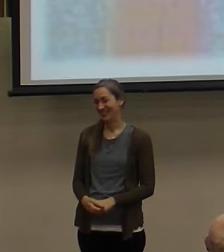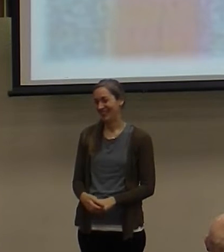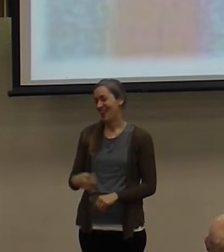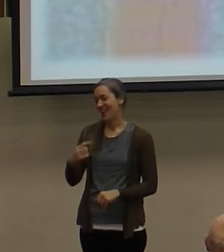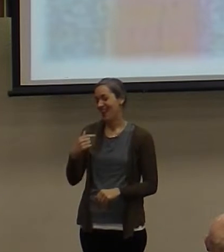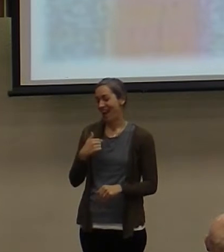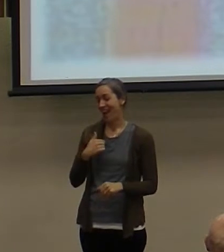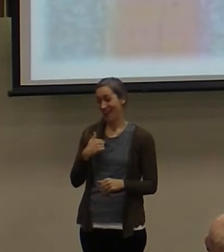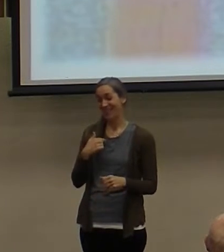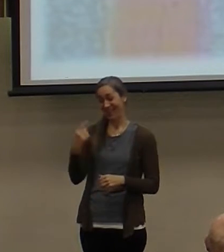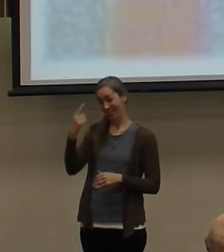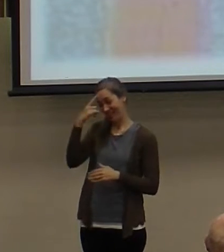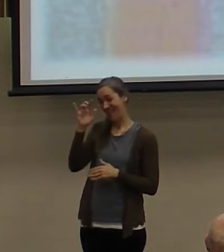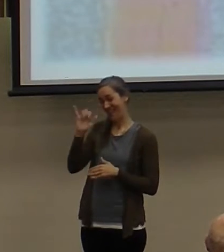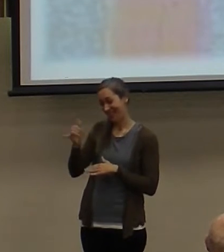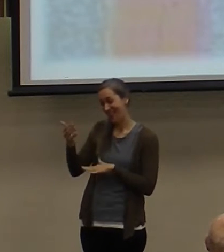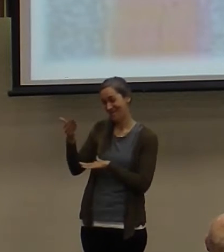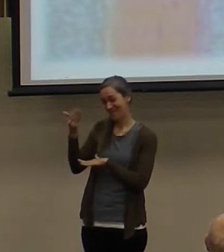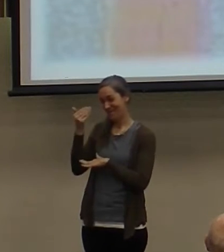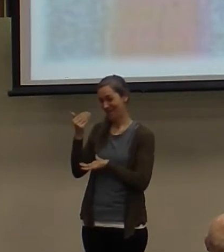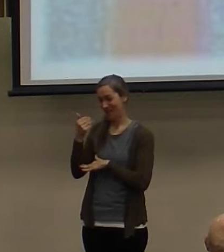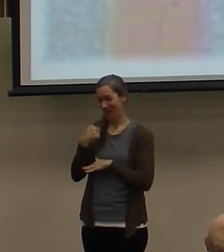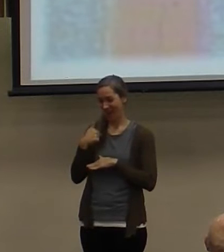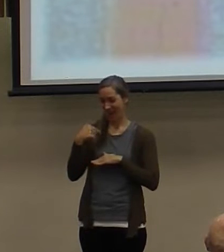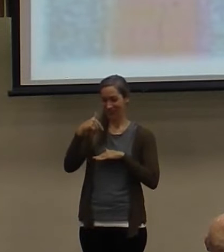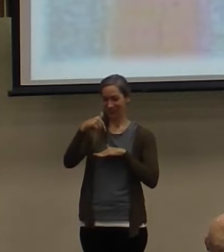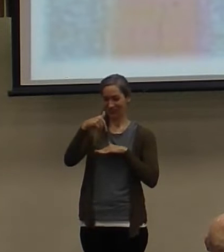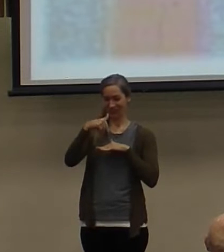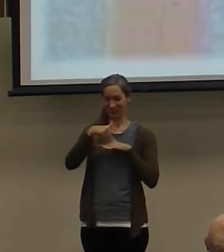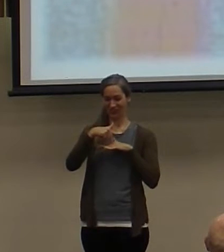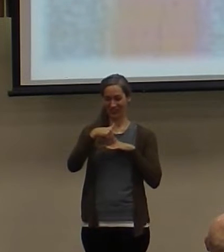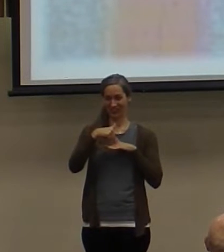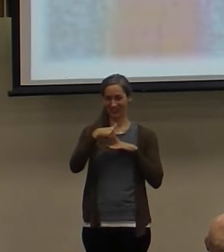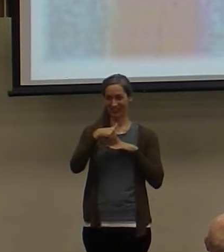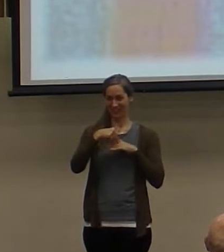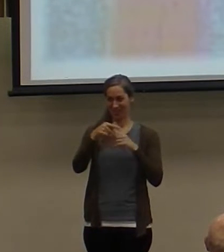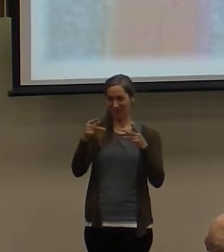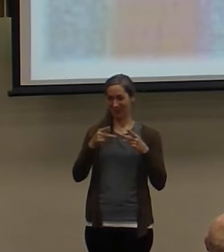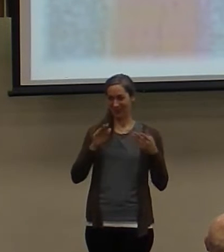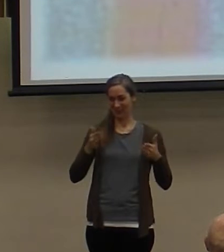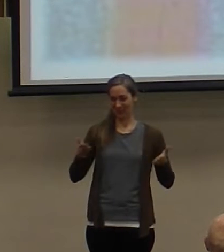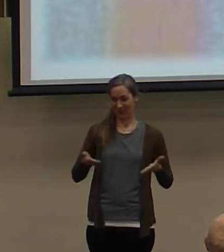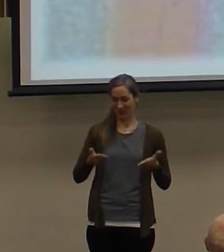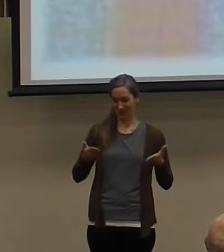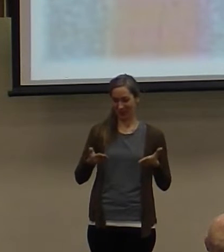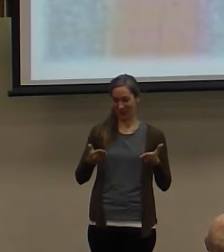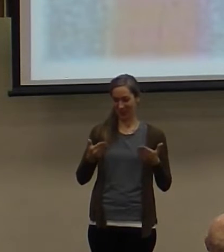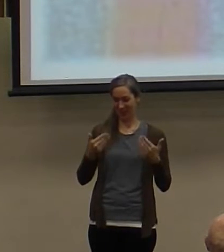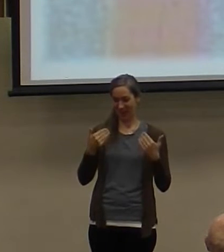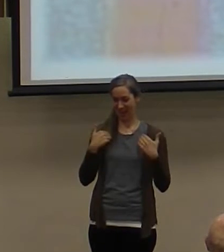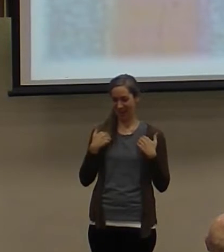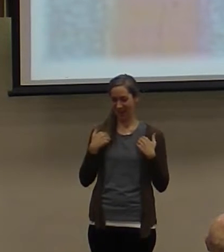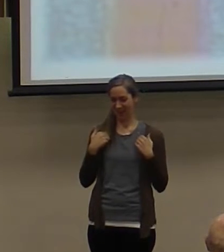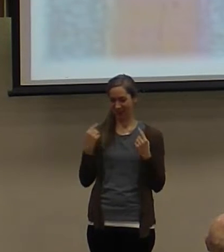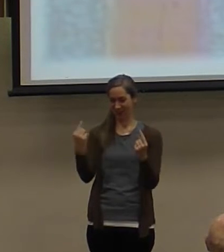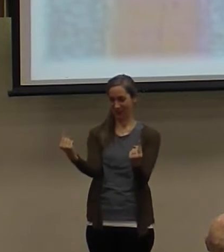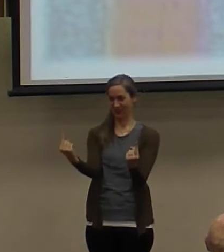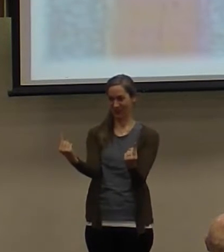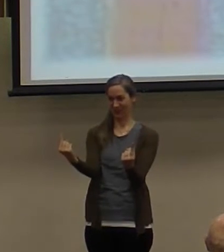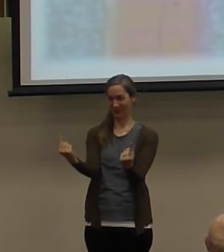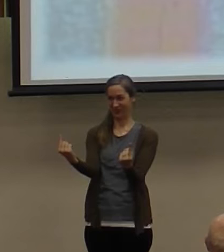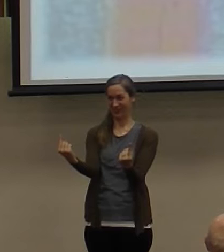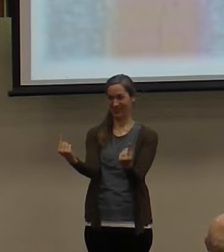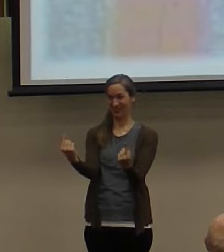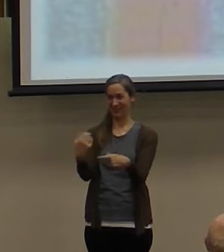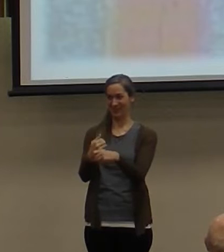I've had that thought before as I stood on a stage very similar to this one and had a couple standing here in front of me, and they